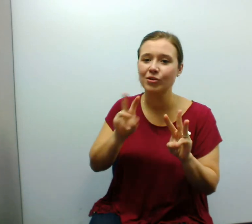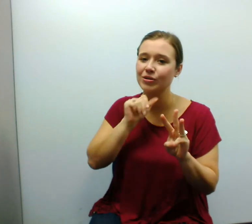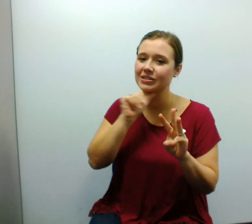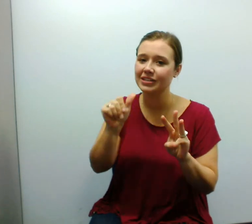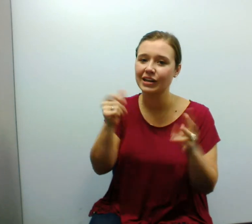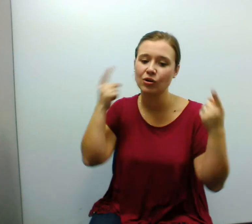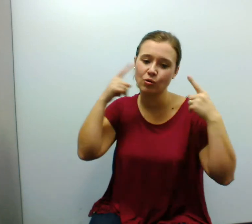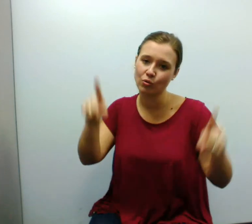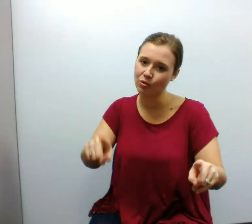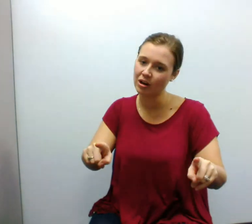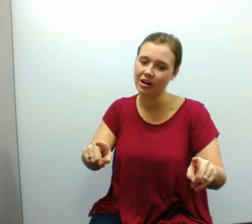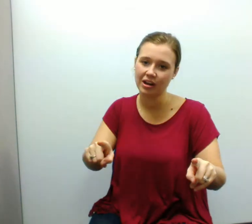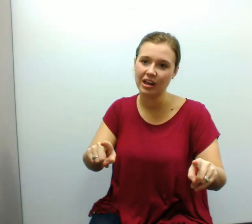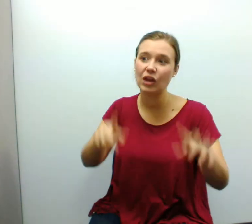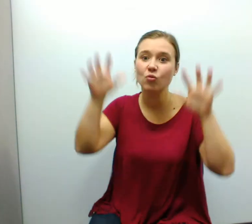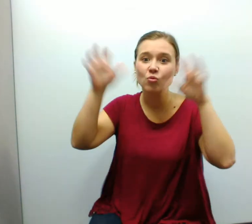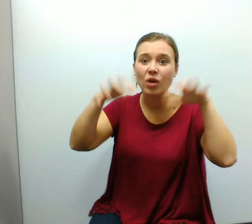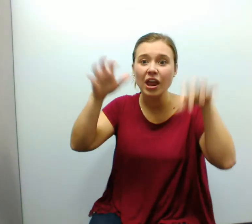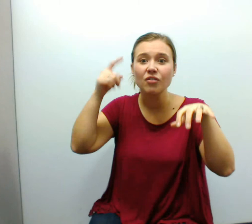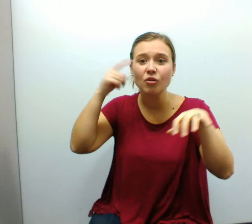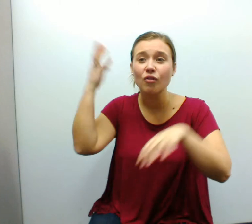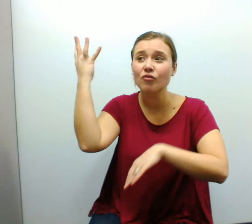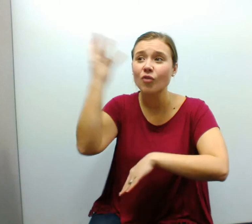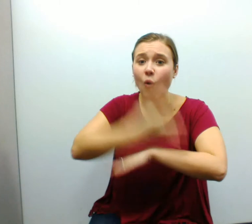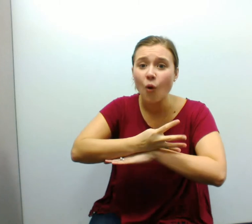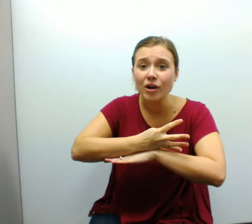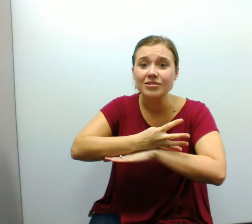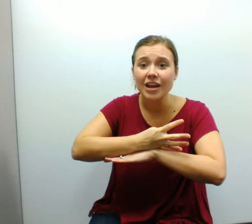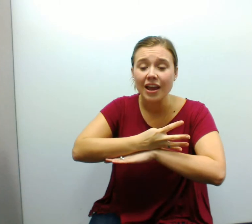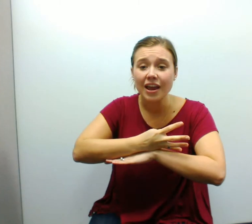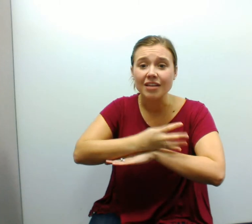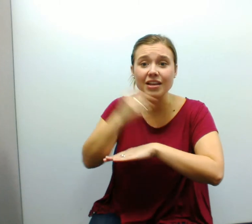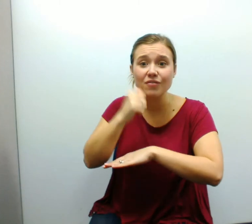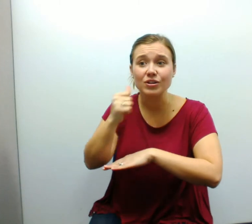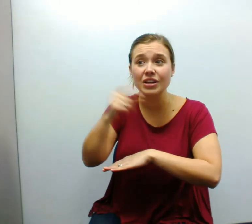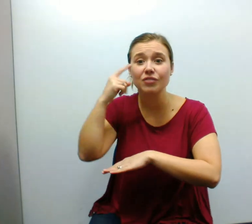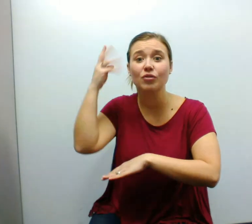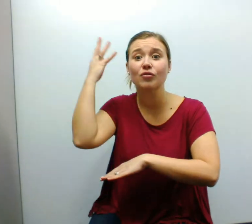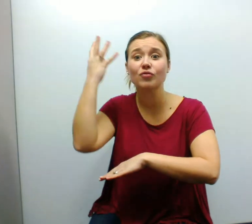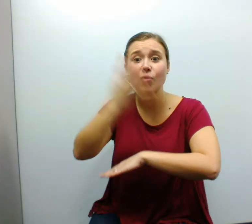row. It'll be nice when he can start the job and get it finished.